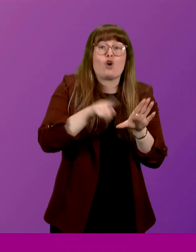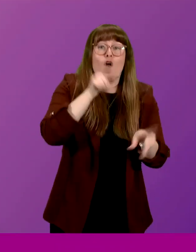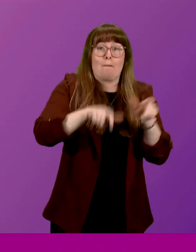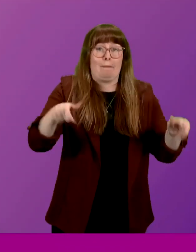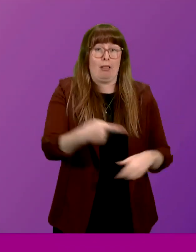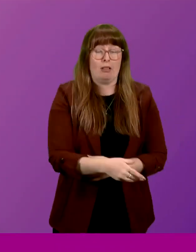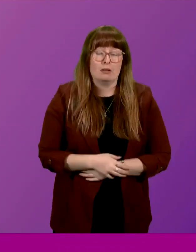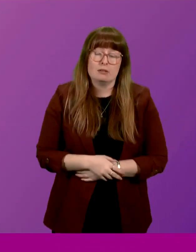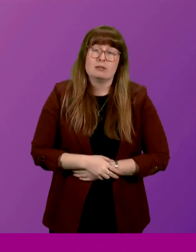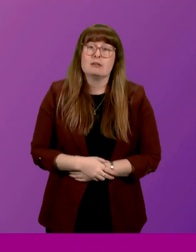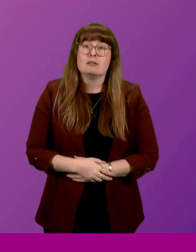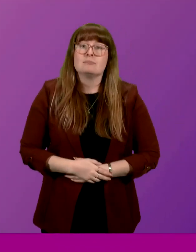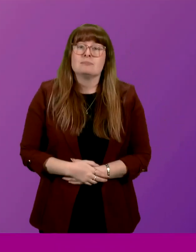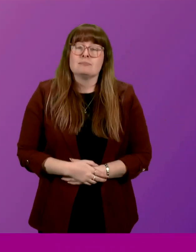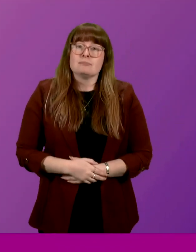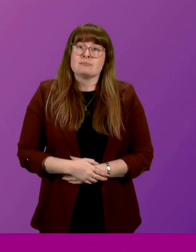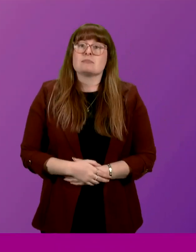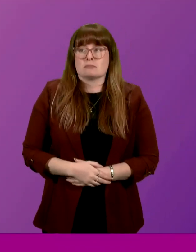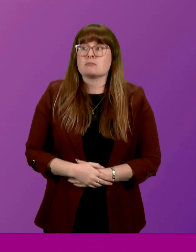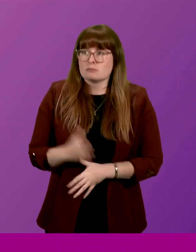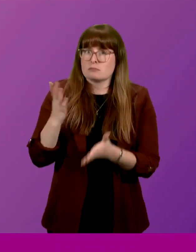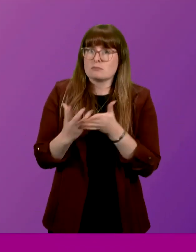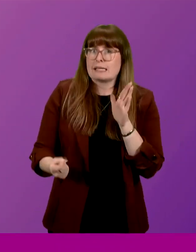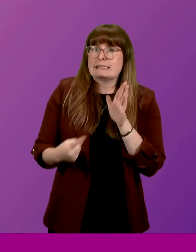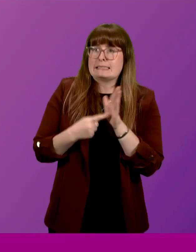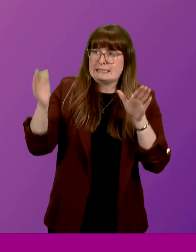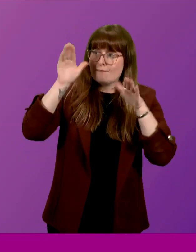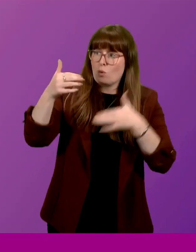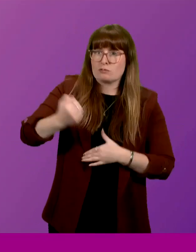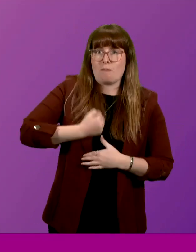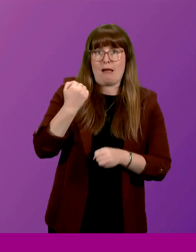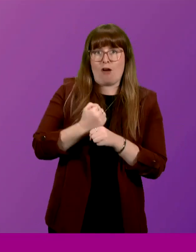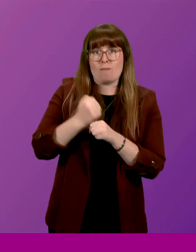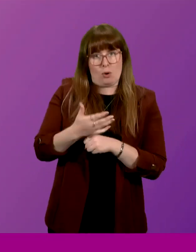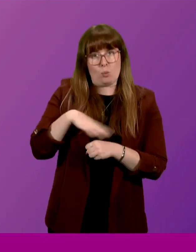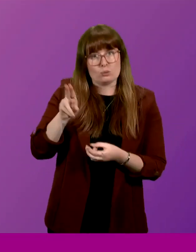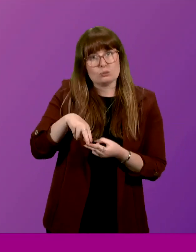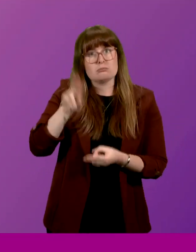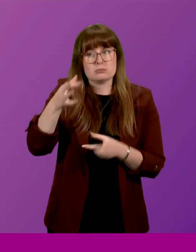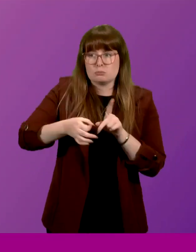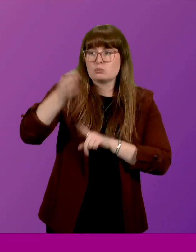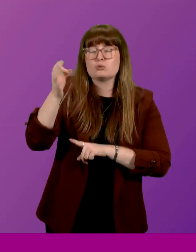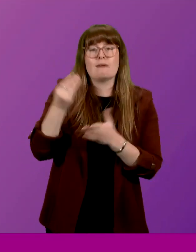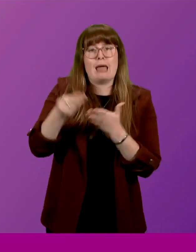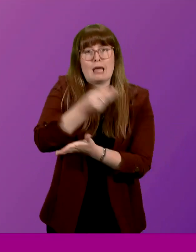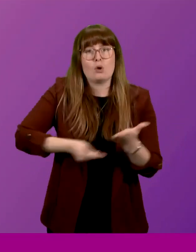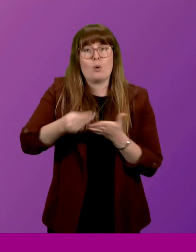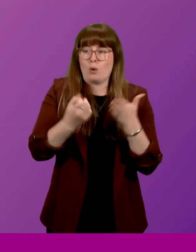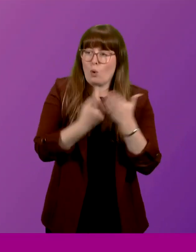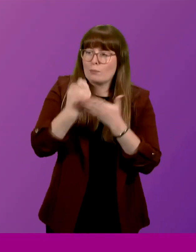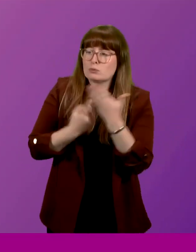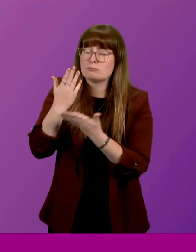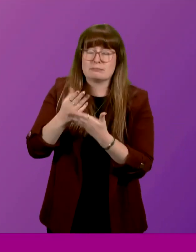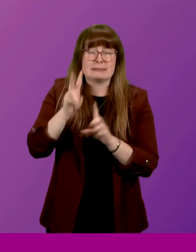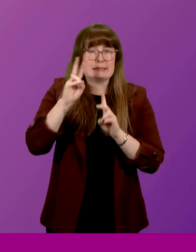First Minister. So that is a key focus of my government, which is to improve economic opportunity. We are now seeing very